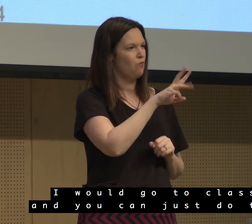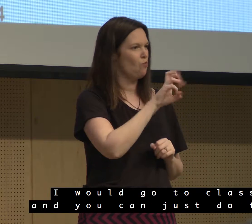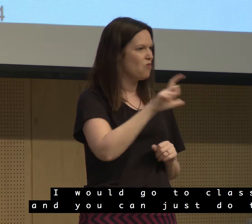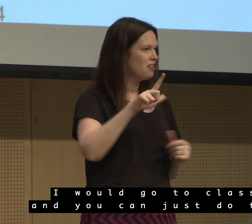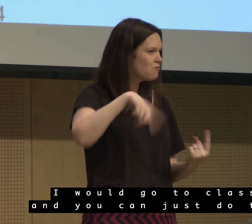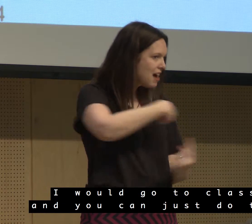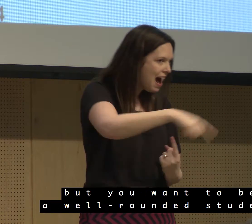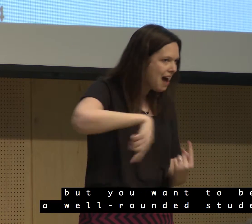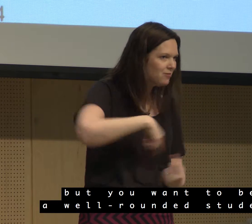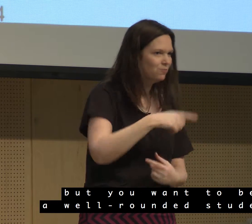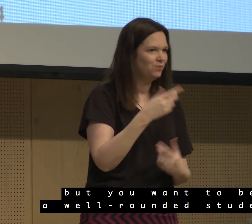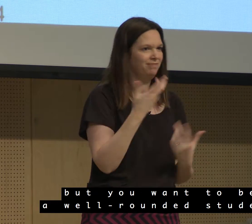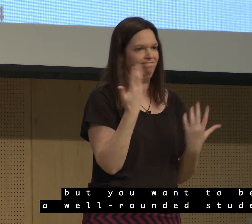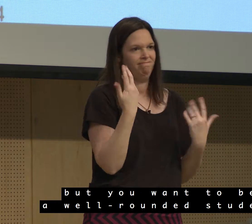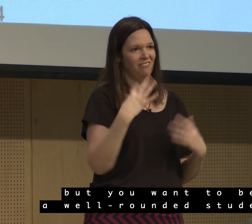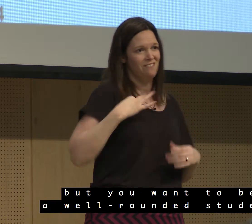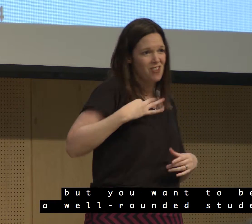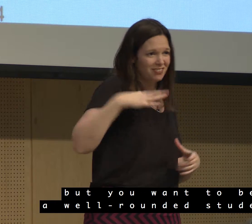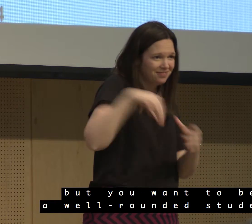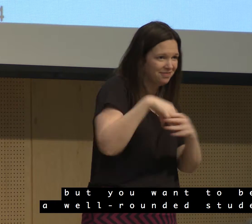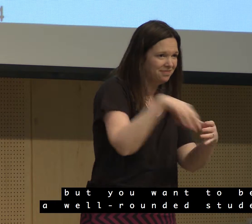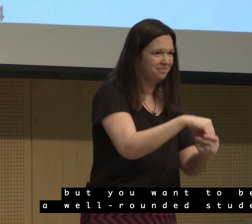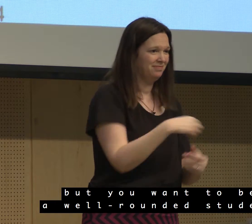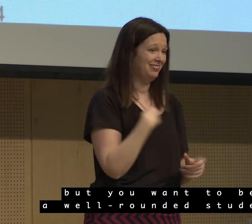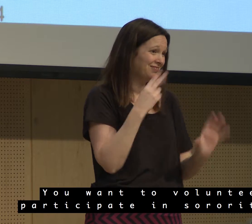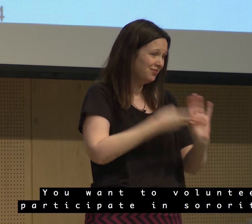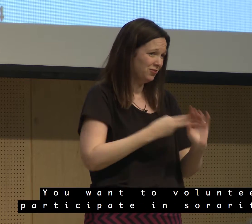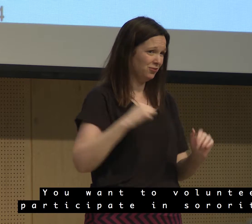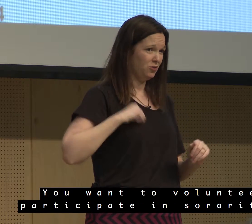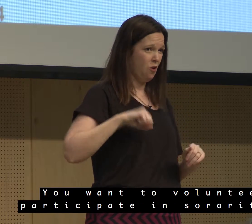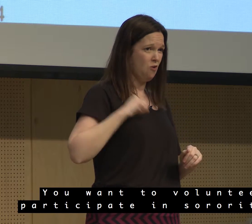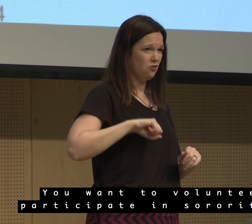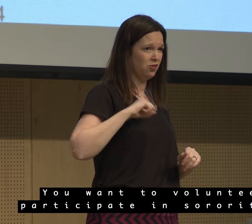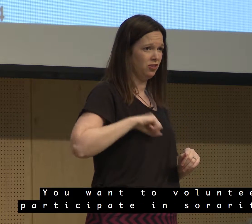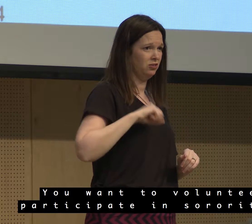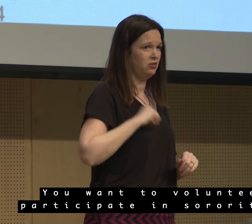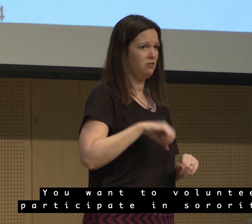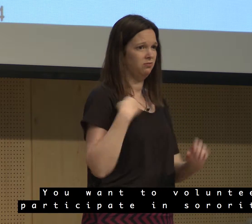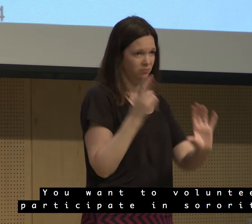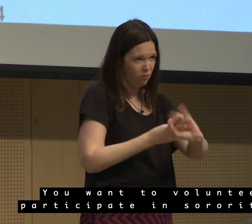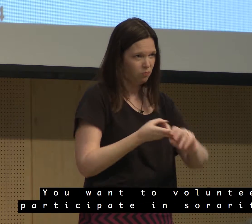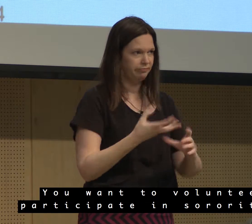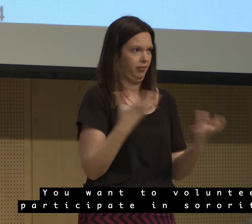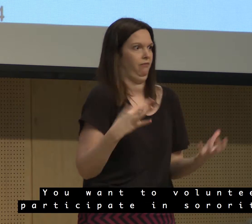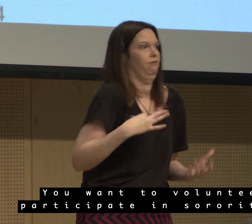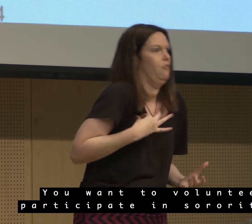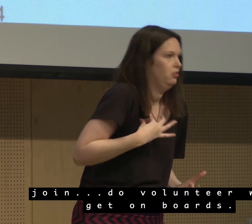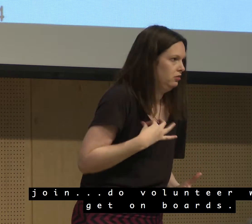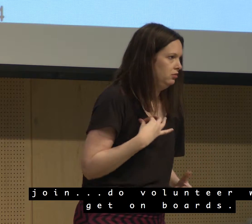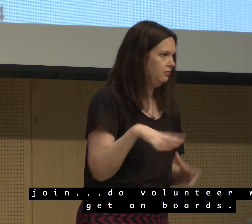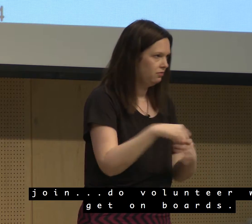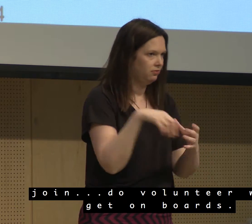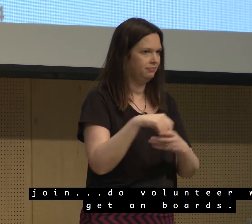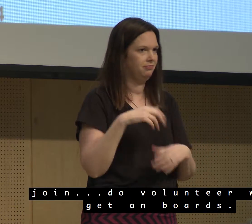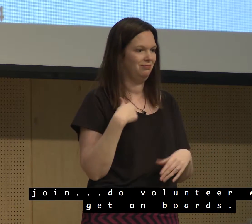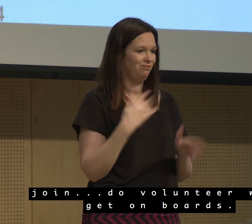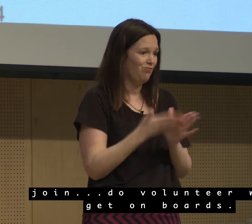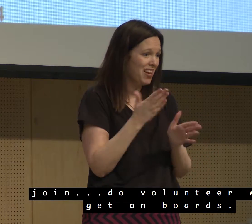can just do that. But you want to be a well-rounded student. You want to volunteer, participate in sororities, do